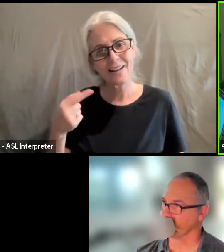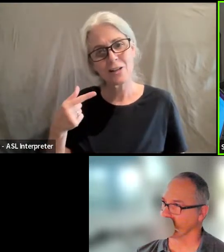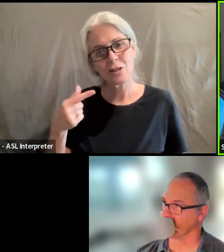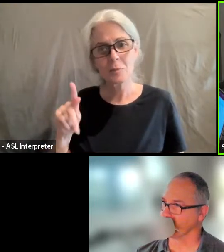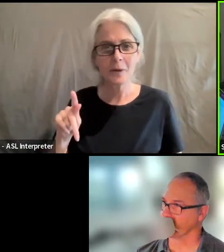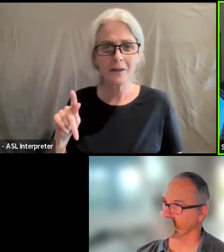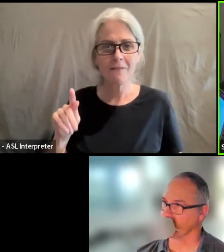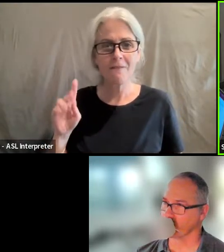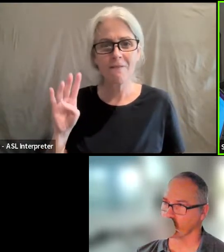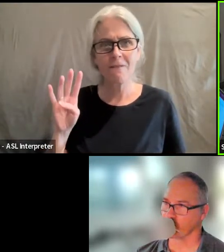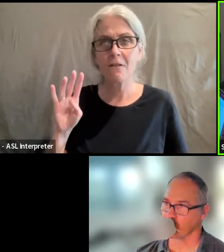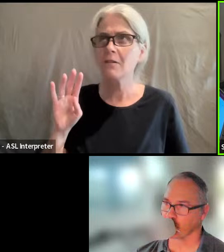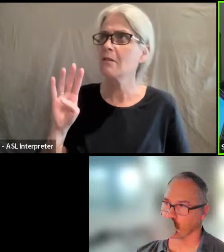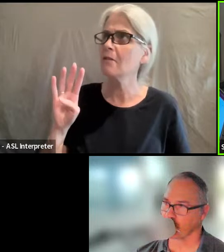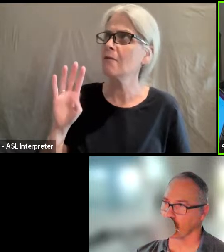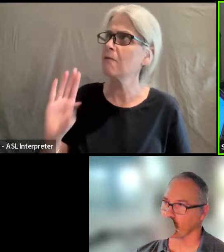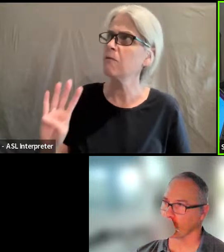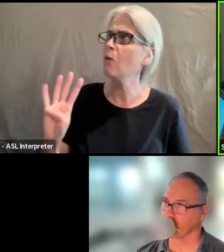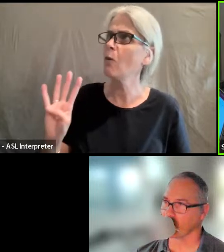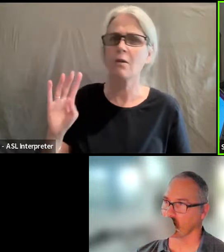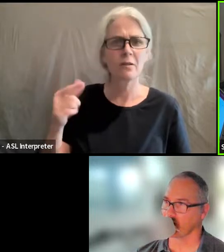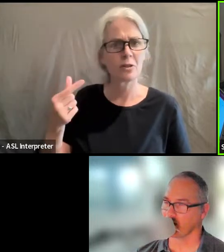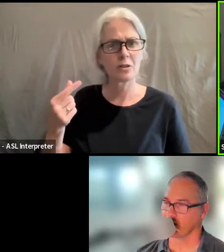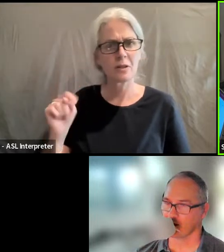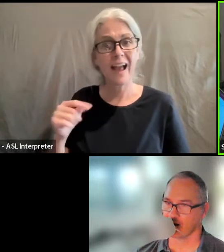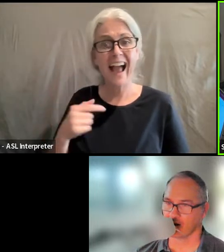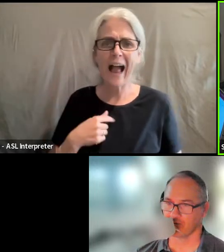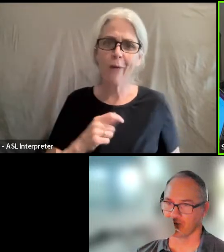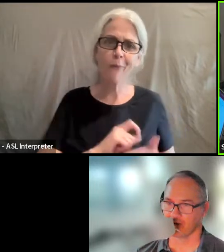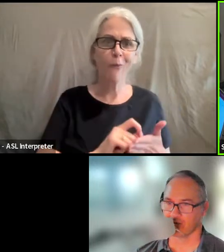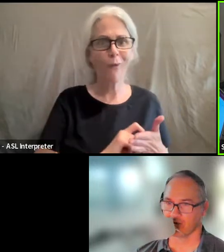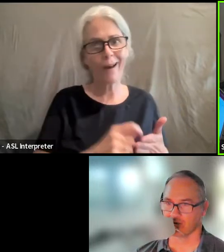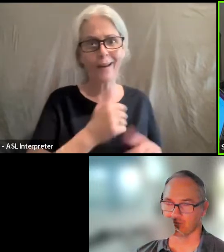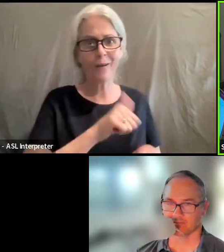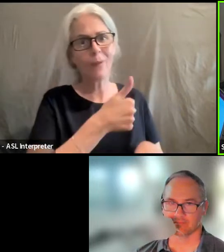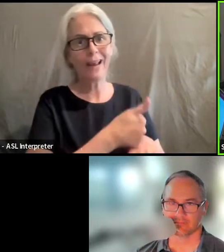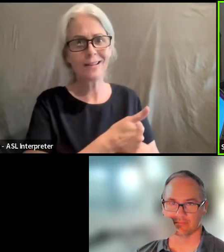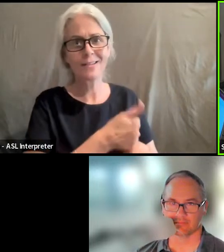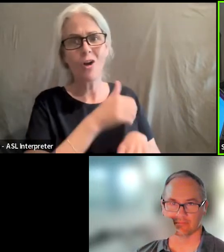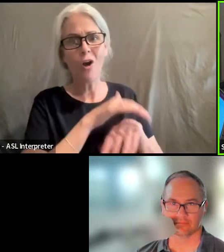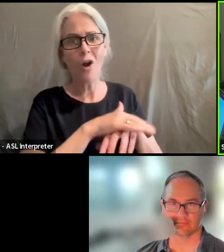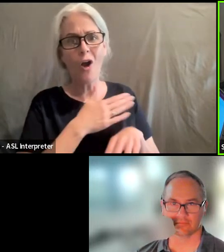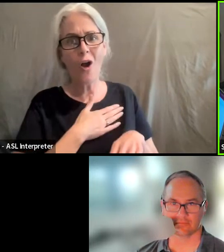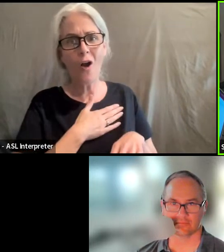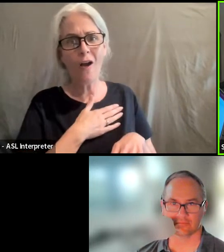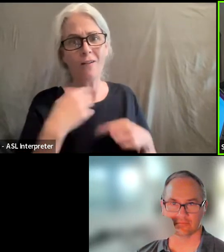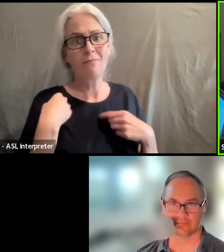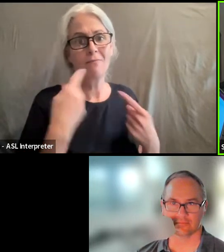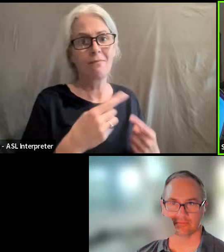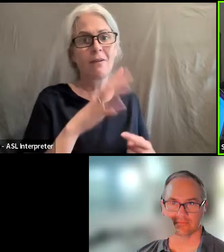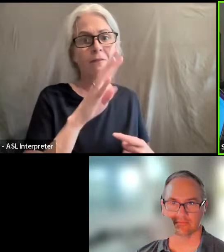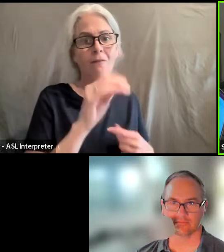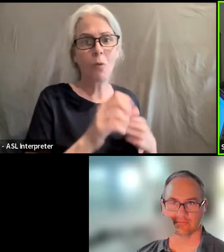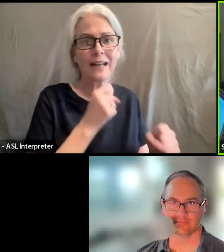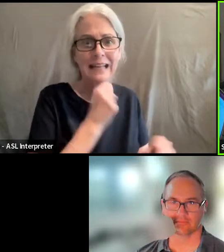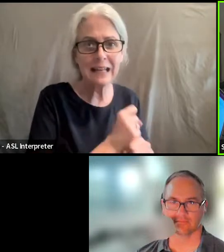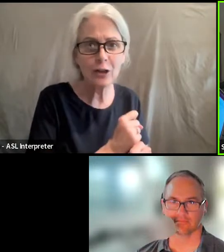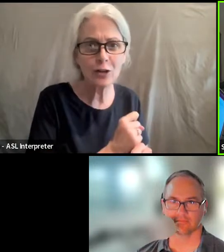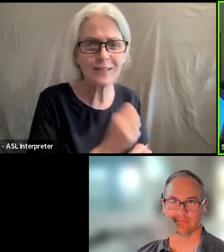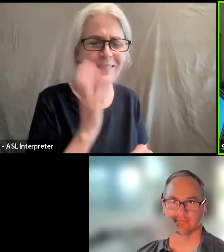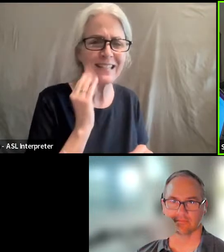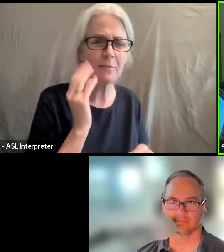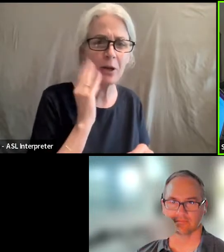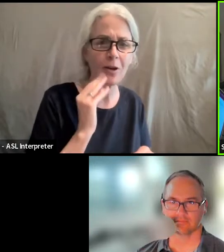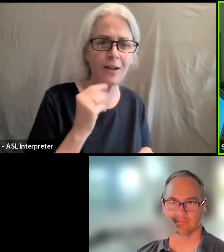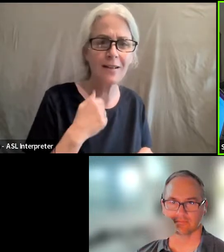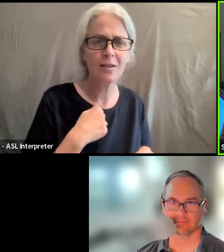GT4. It was at GT. And I'm writing mine based on 40 years in the industry, and kind